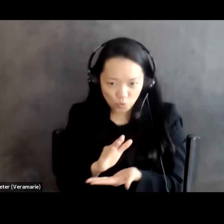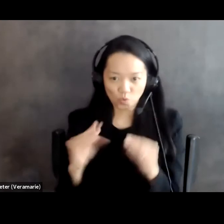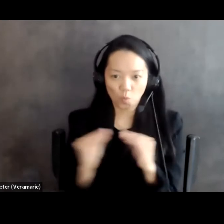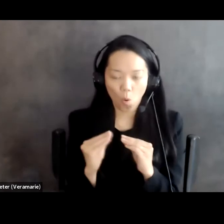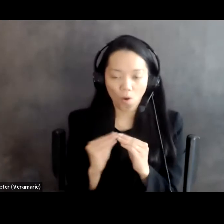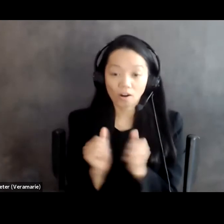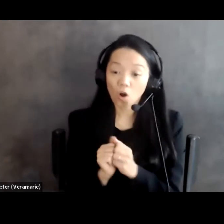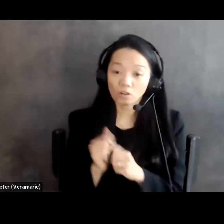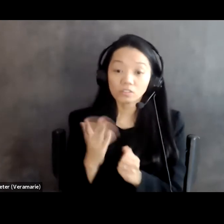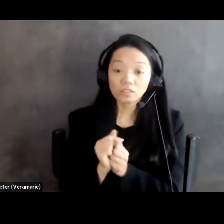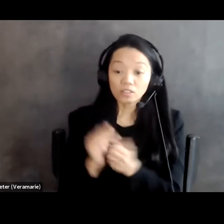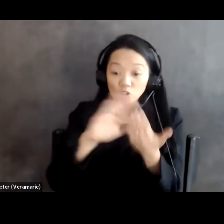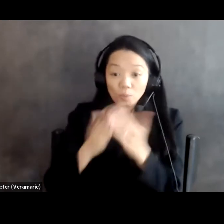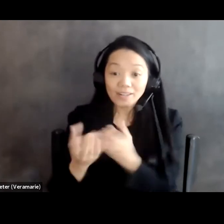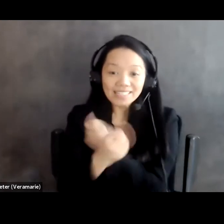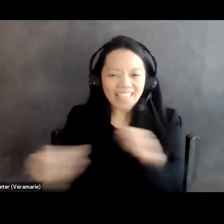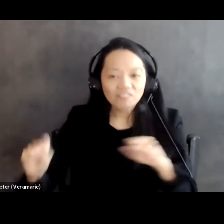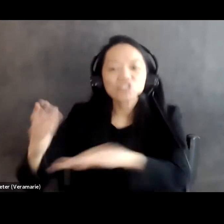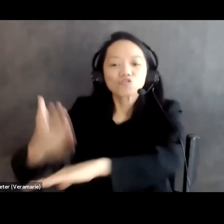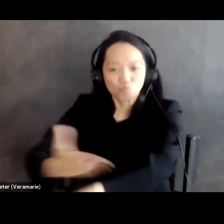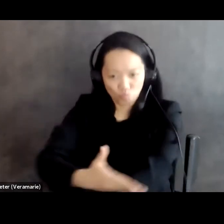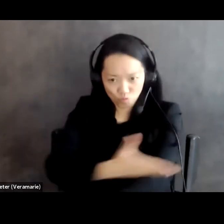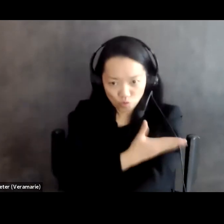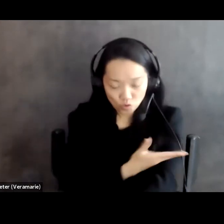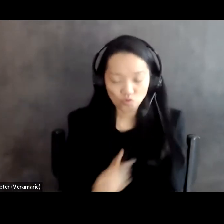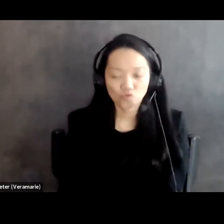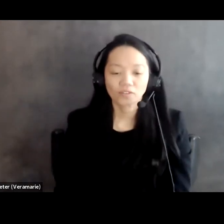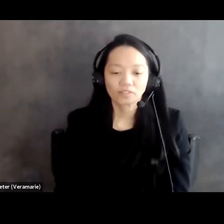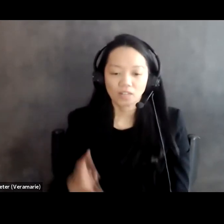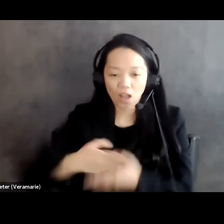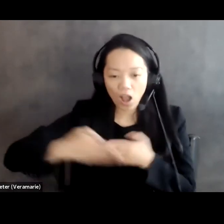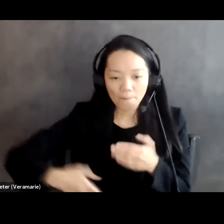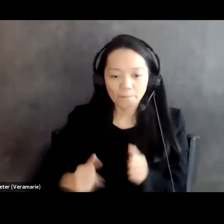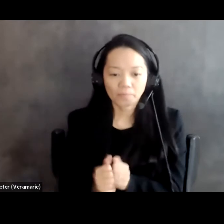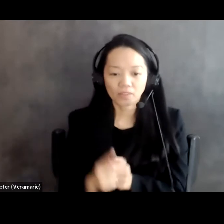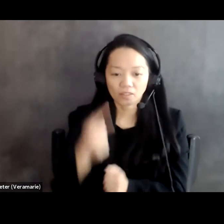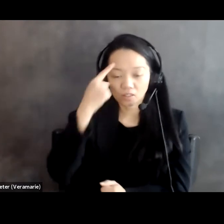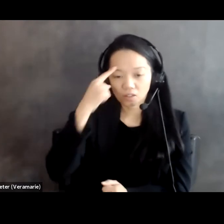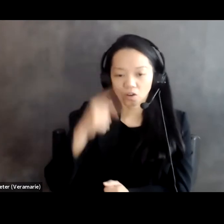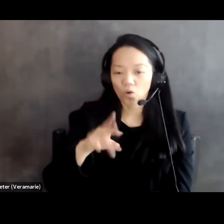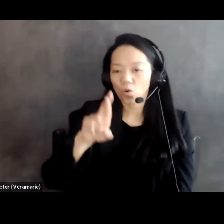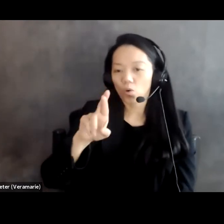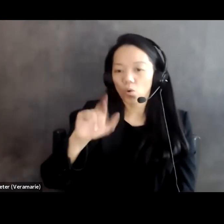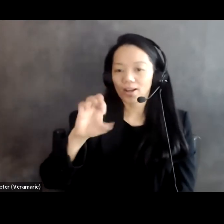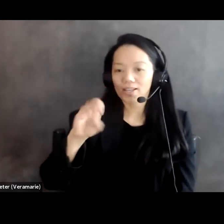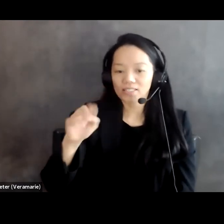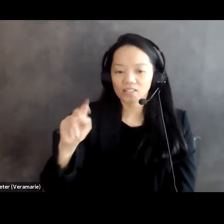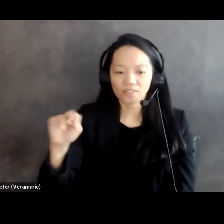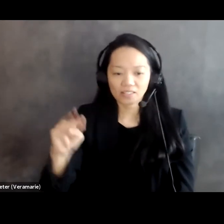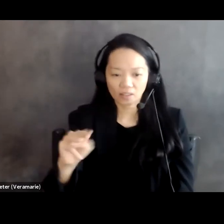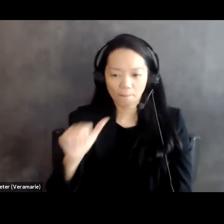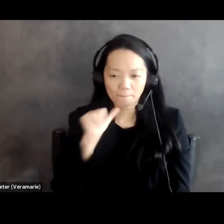can improve community safety outcomes, that can reduce recidivism, and that